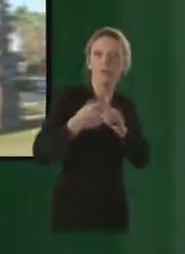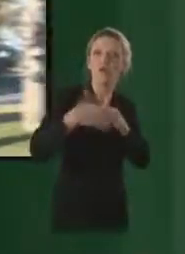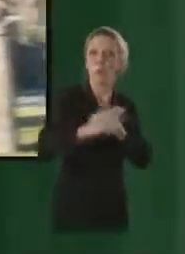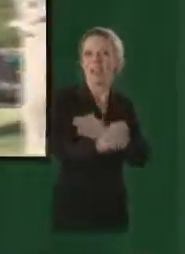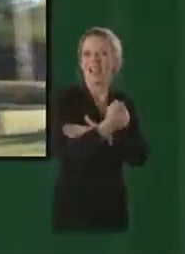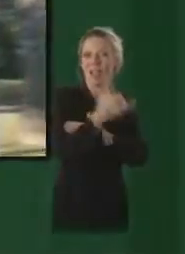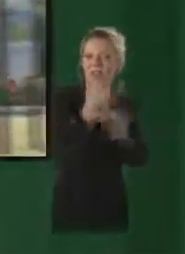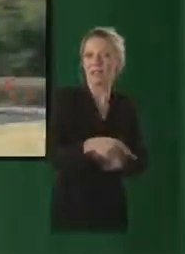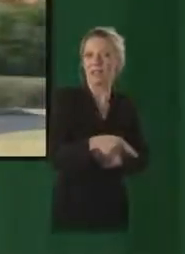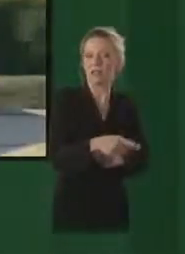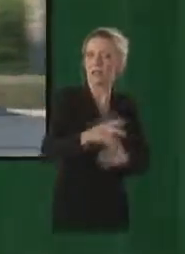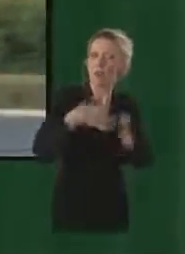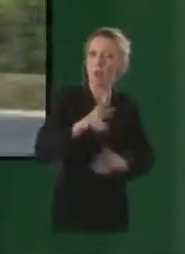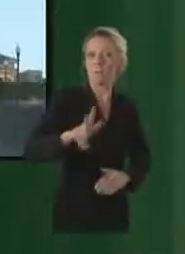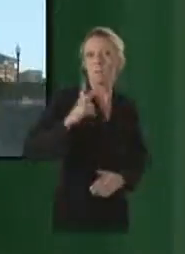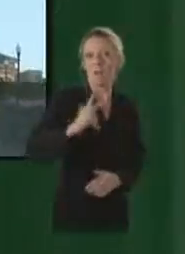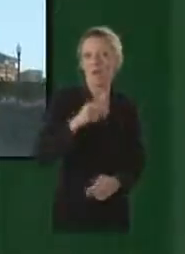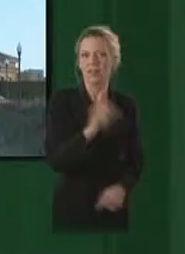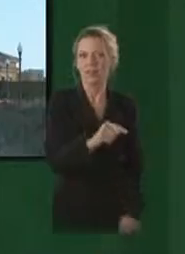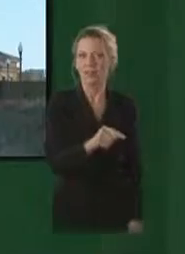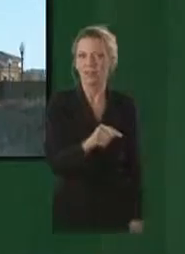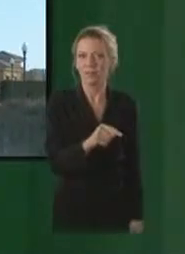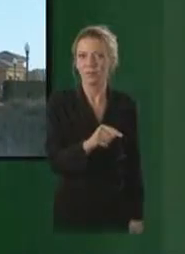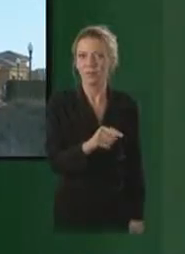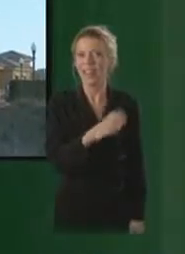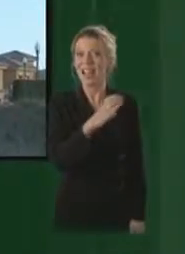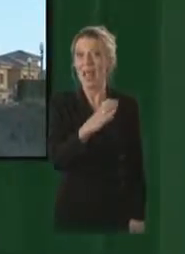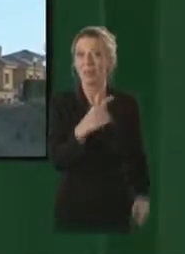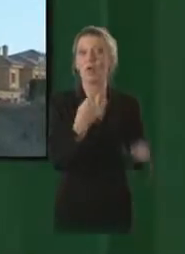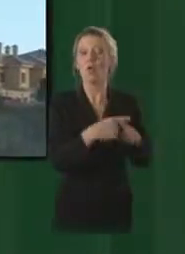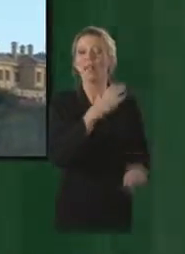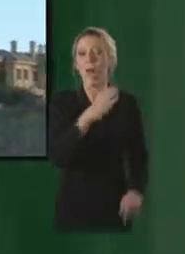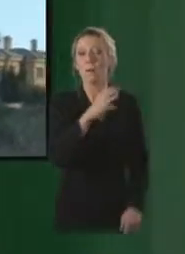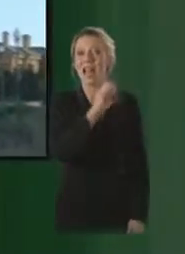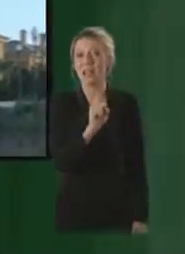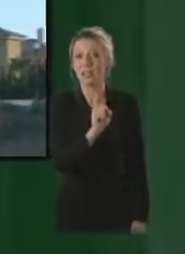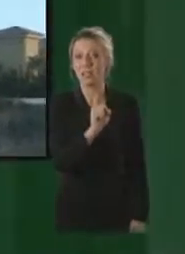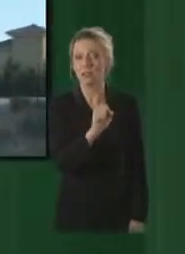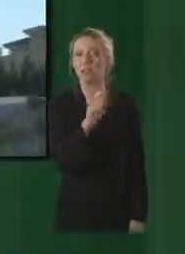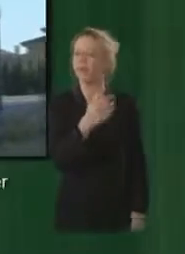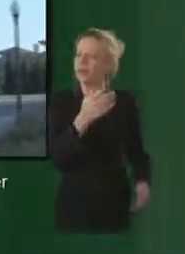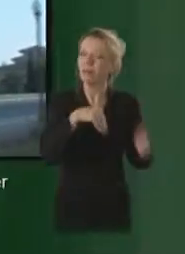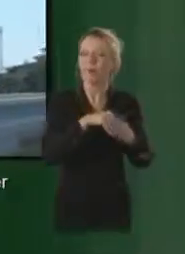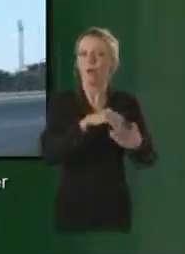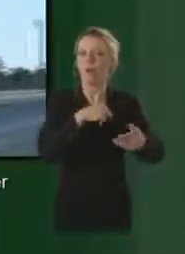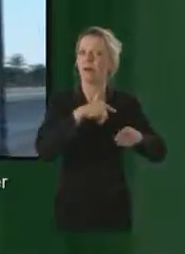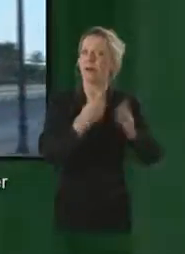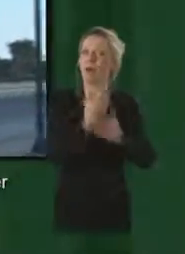elegant than ever. Both the Cayman and the Cayman S hit the roads with completely newly developed six-cylinder boxer engines.